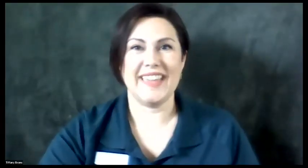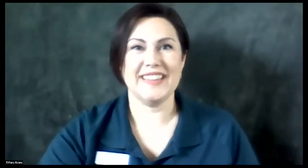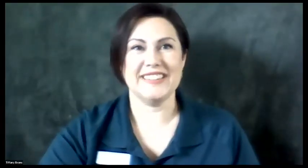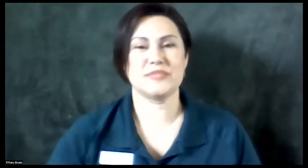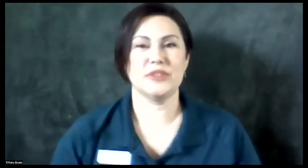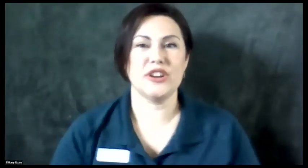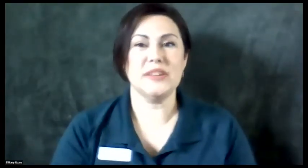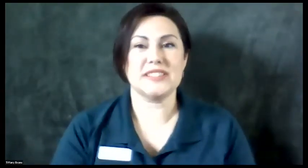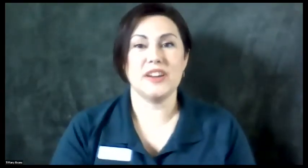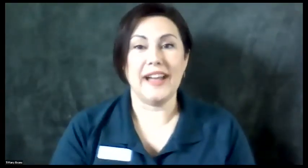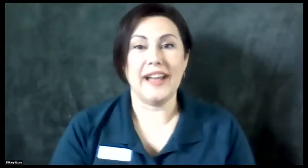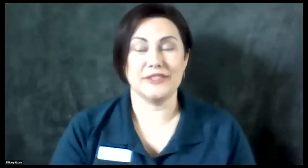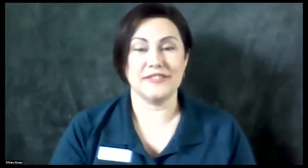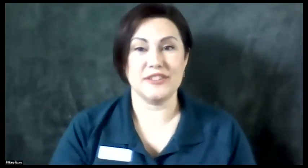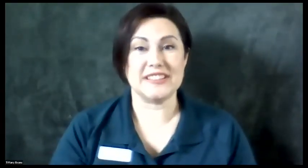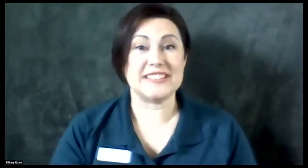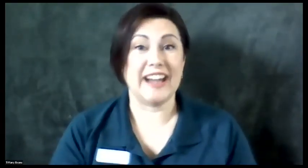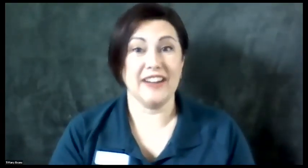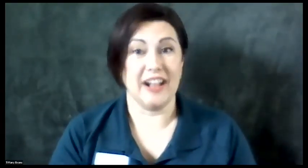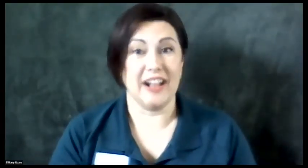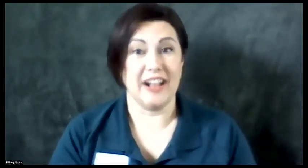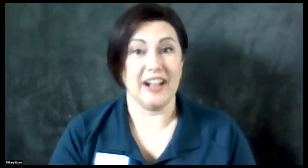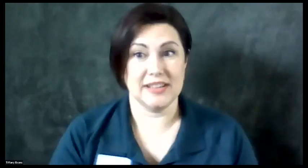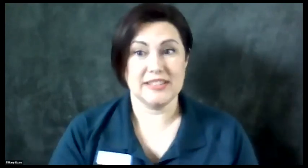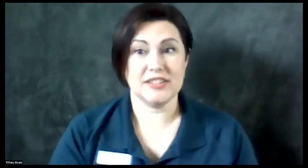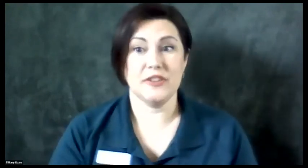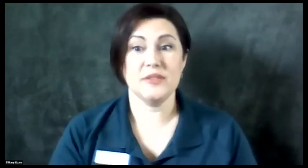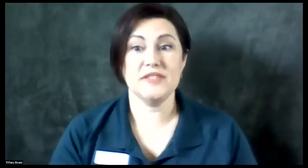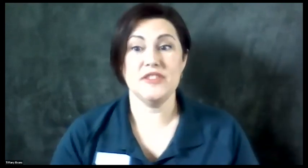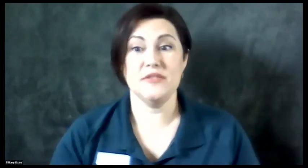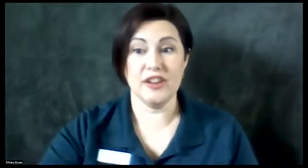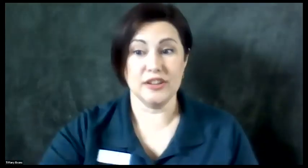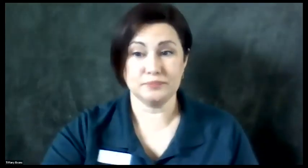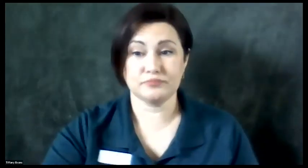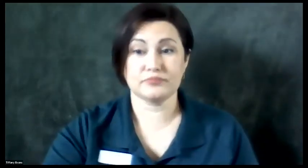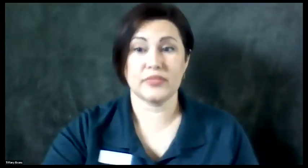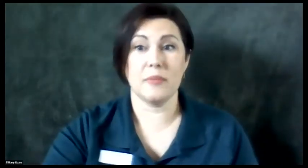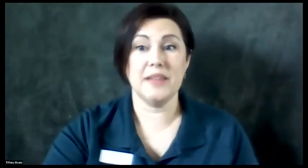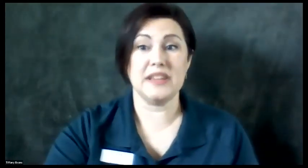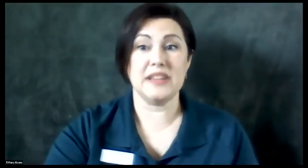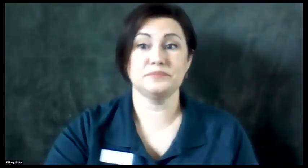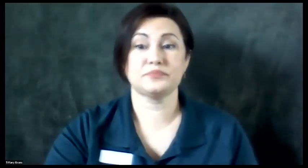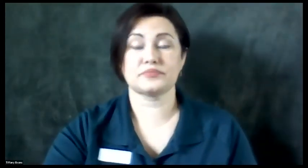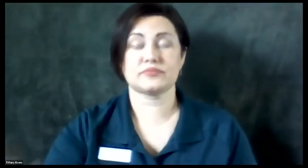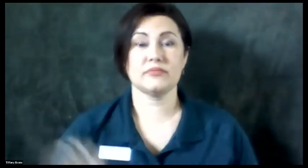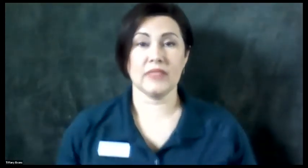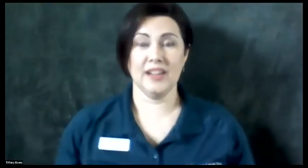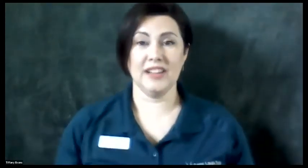and we're going to go ahead and review the entire alphabet. So for those of you that are new, there might be, this might